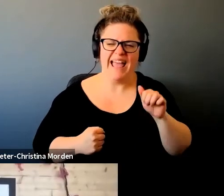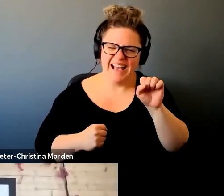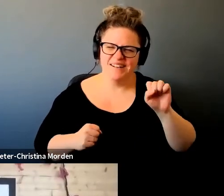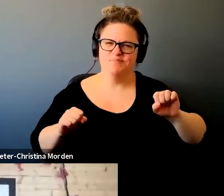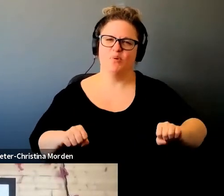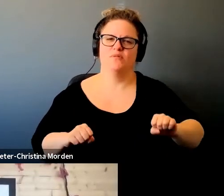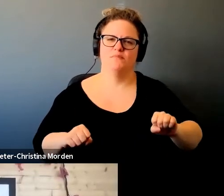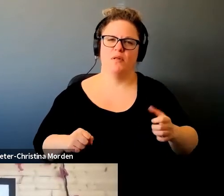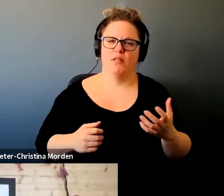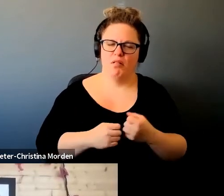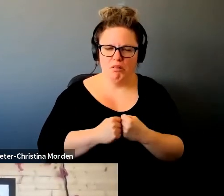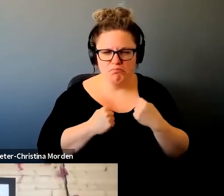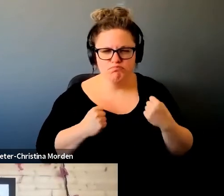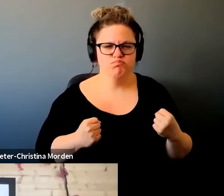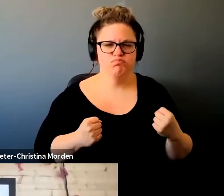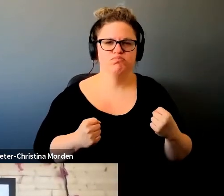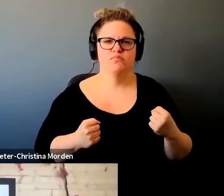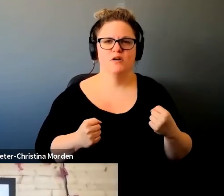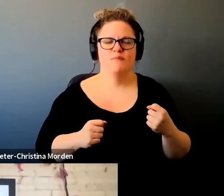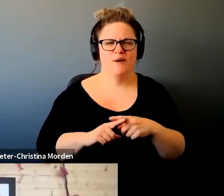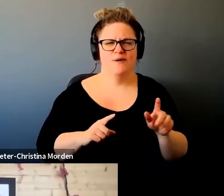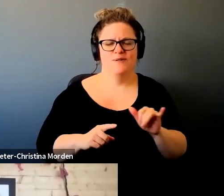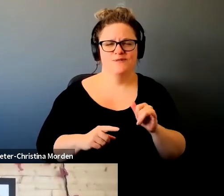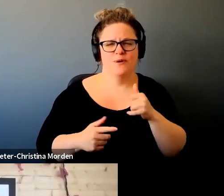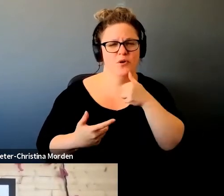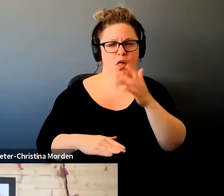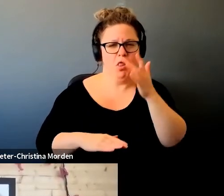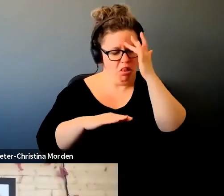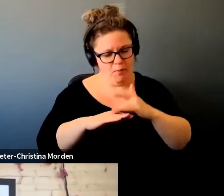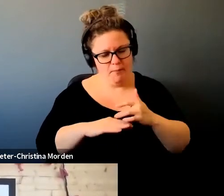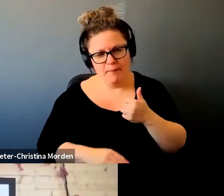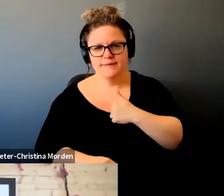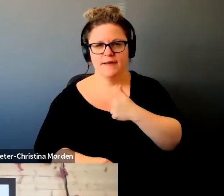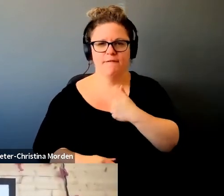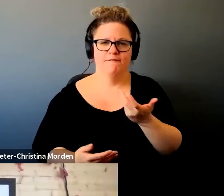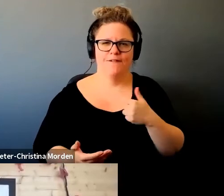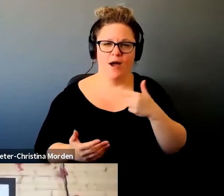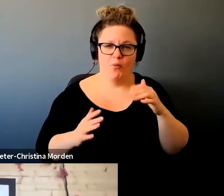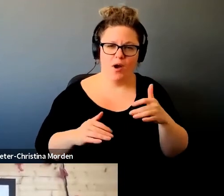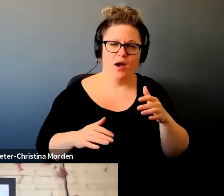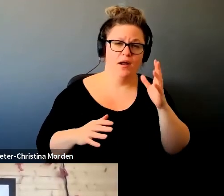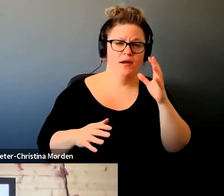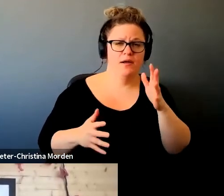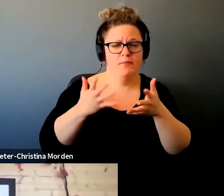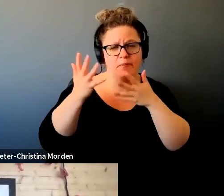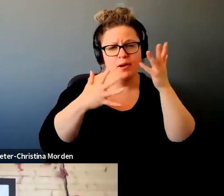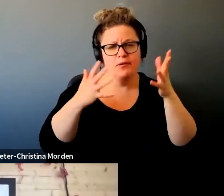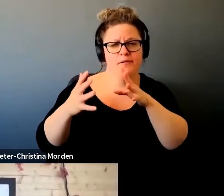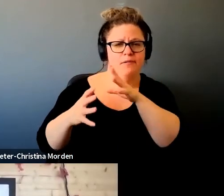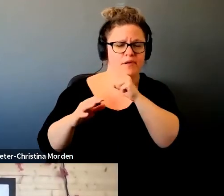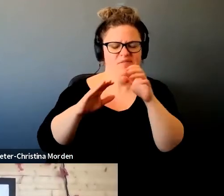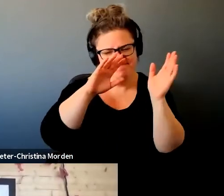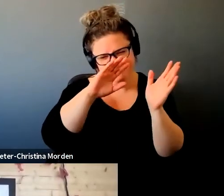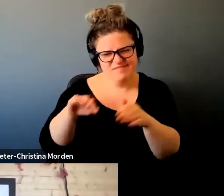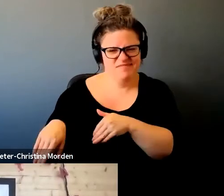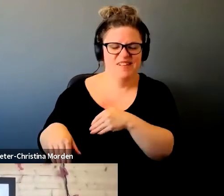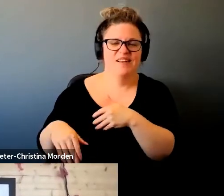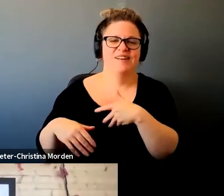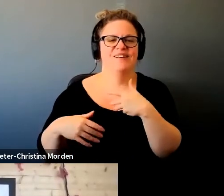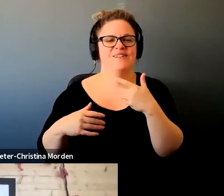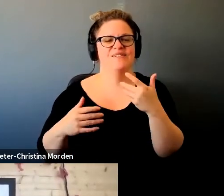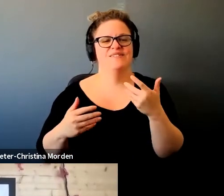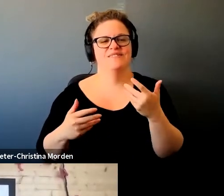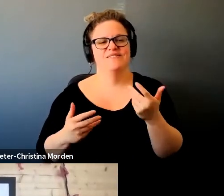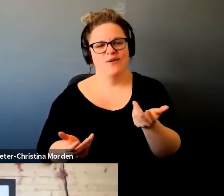I also want to be like, get over myself and my embarrassment and my hang-ups. So it sort of is